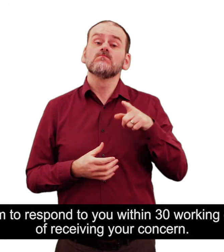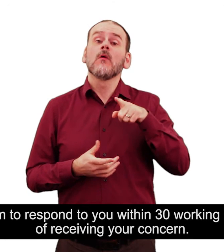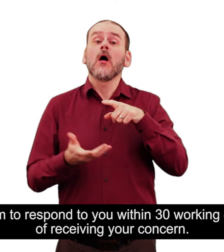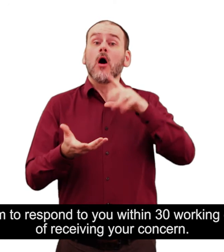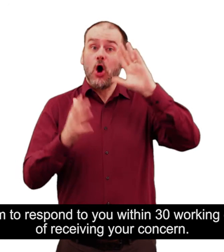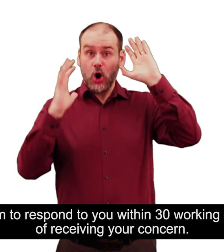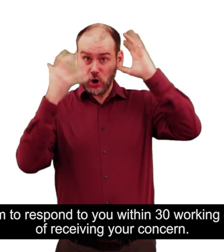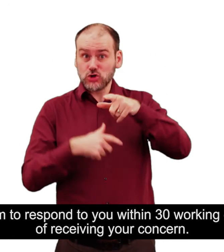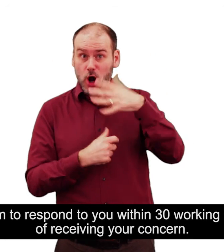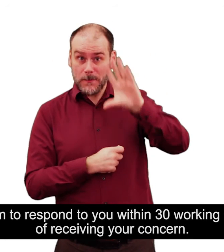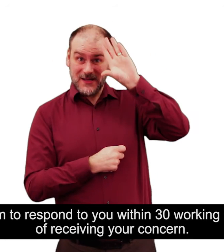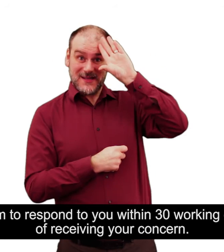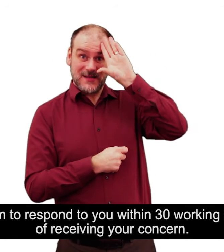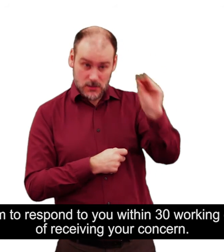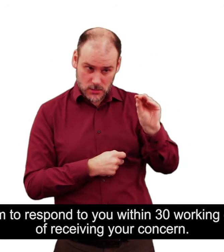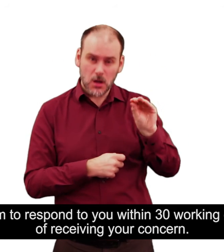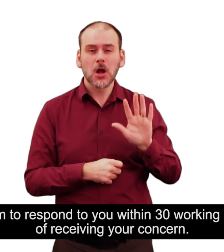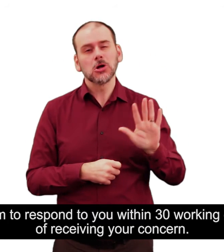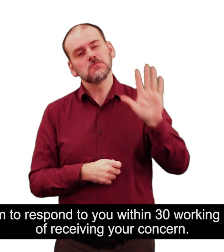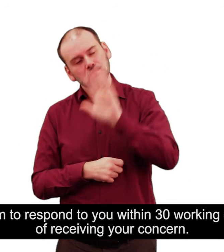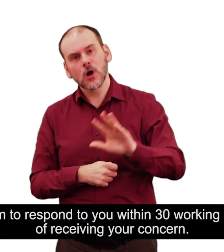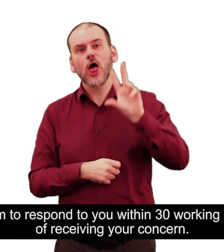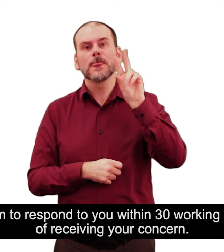Aim to respond to you within 30 working days of receiving your concern.